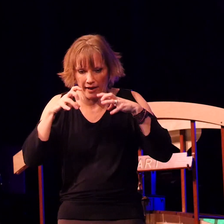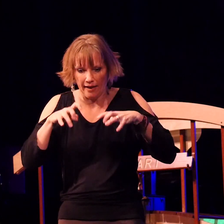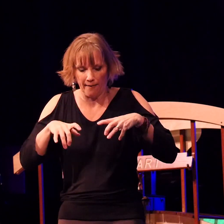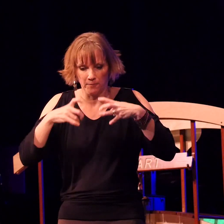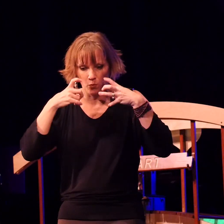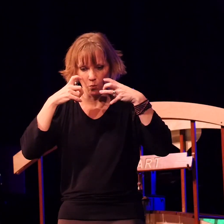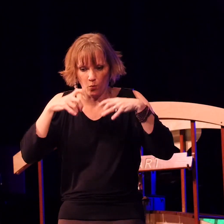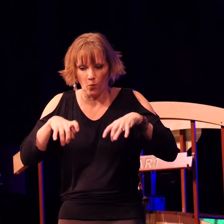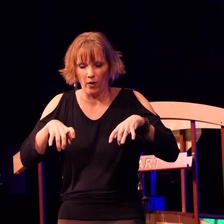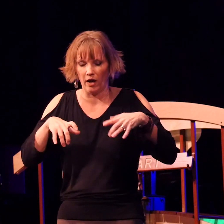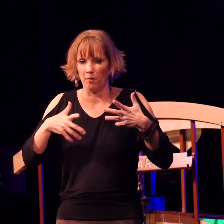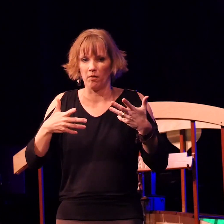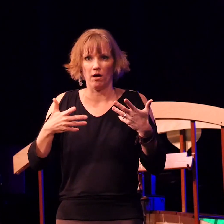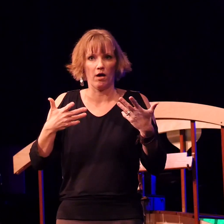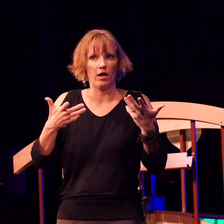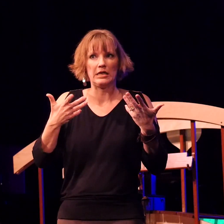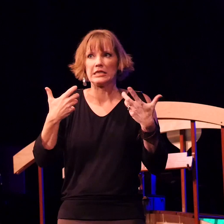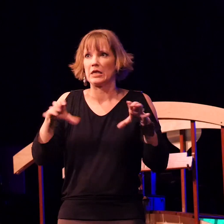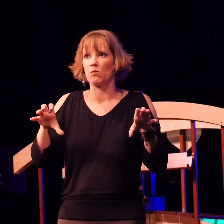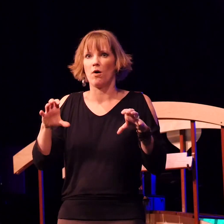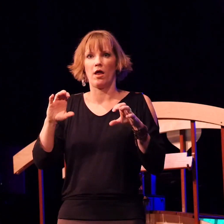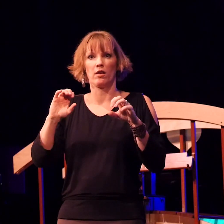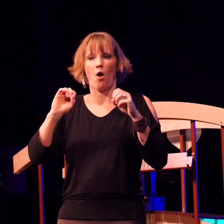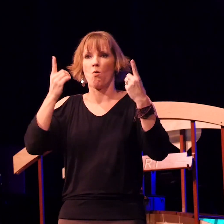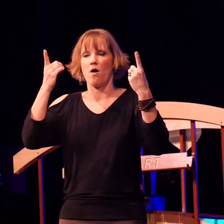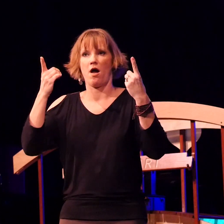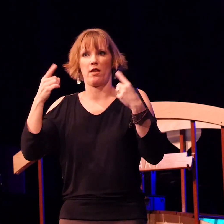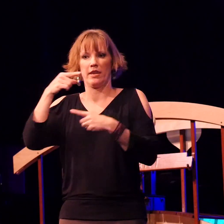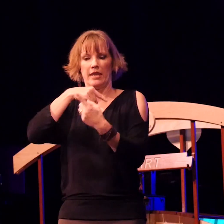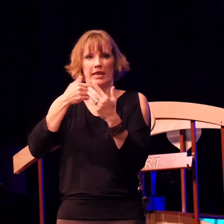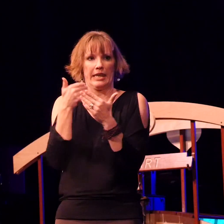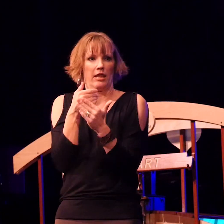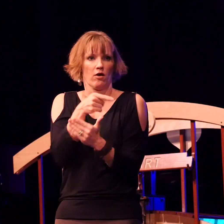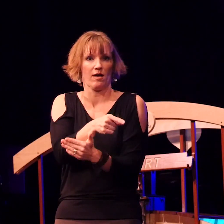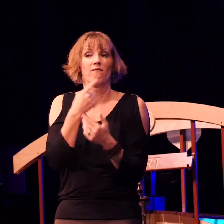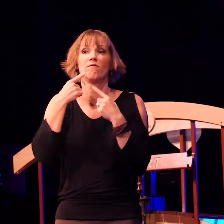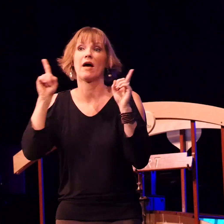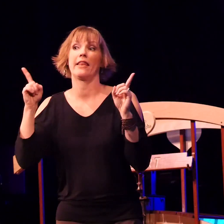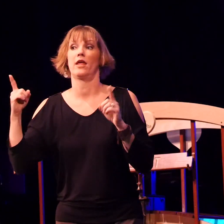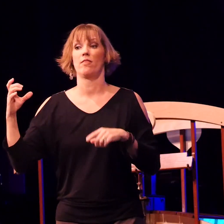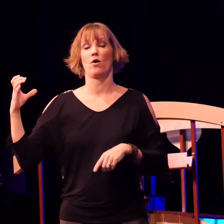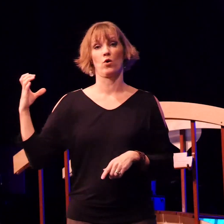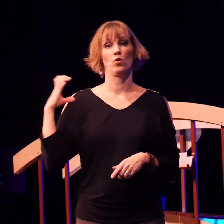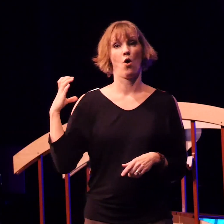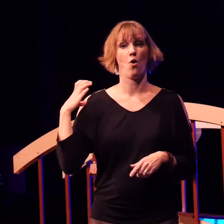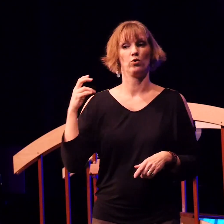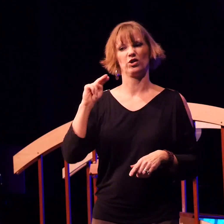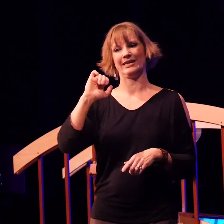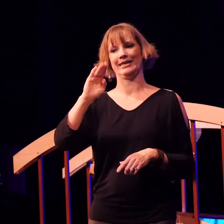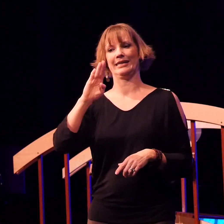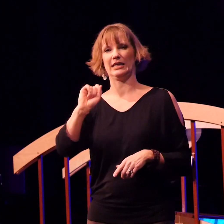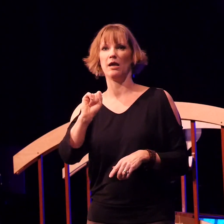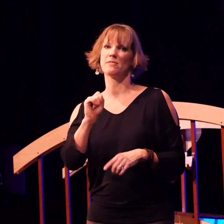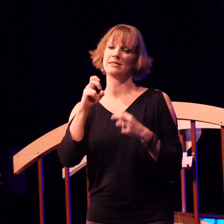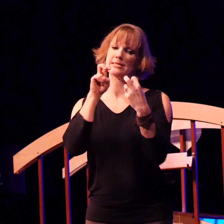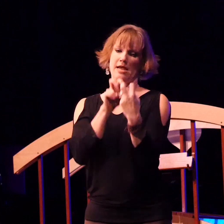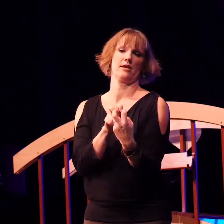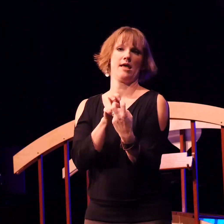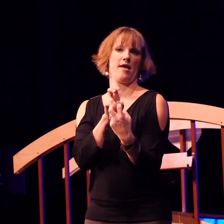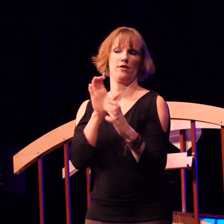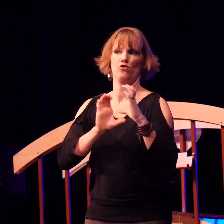and he wanted nobody around him. And finally, his coach, Nibs Price, had a long talk with